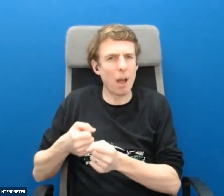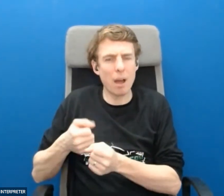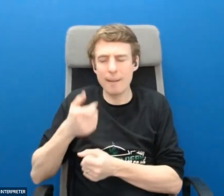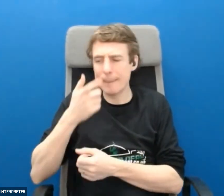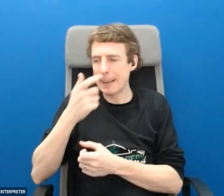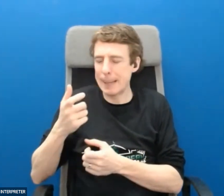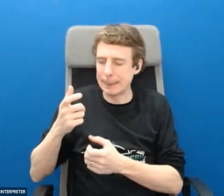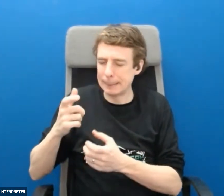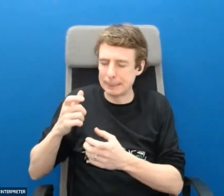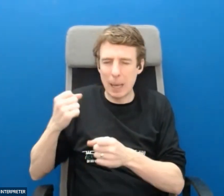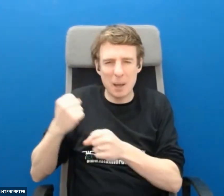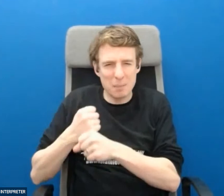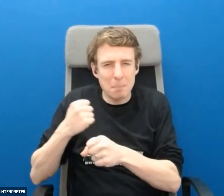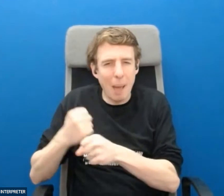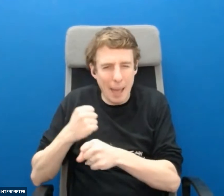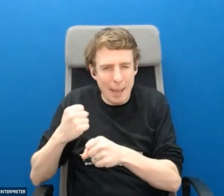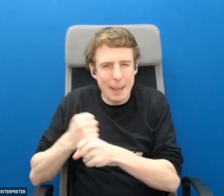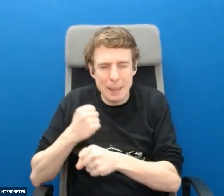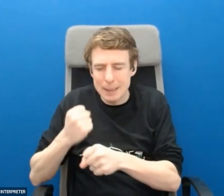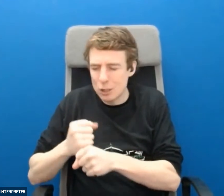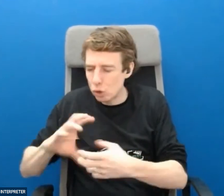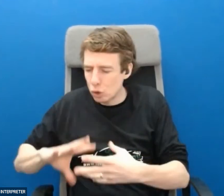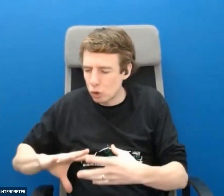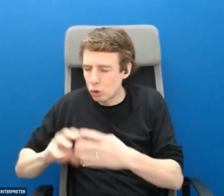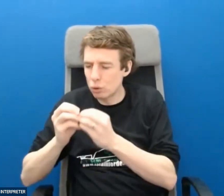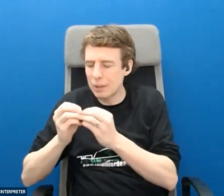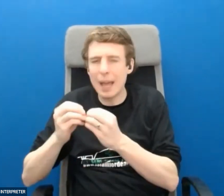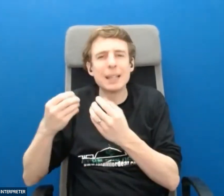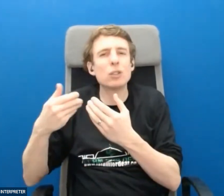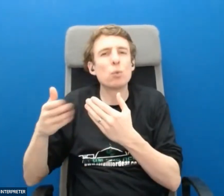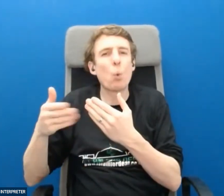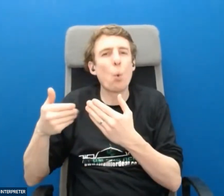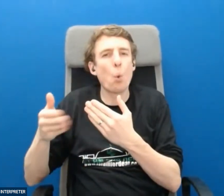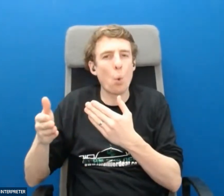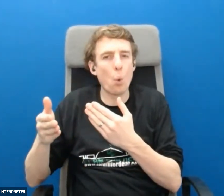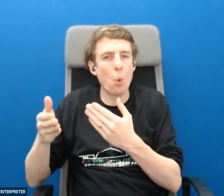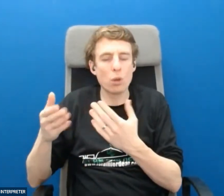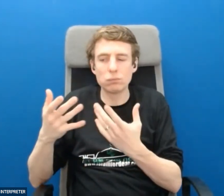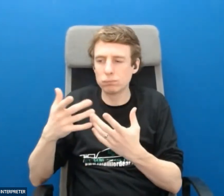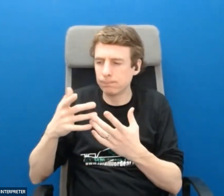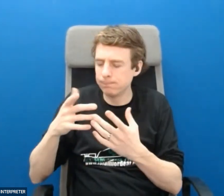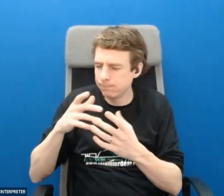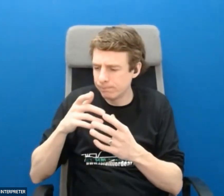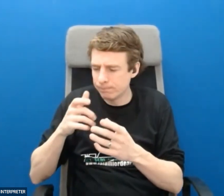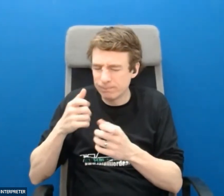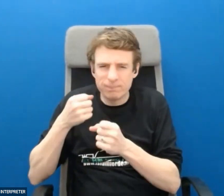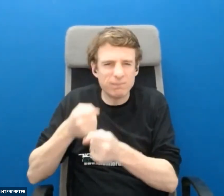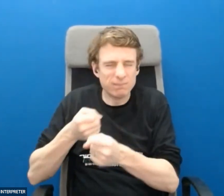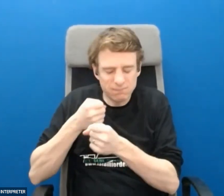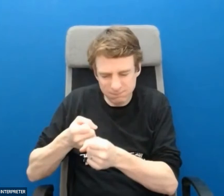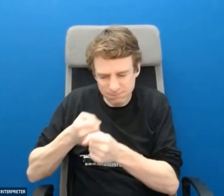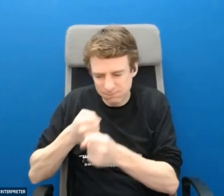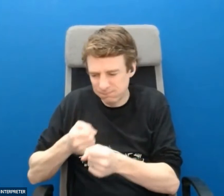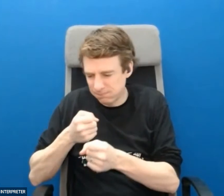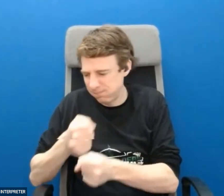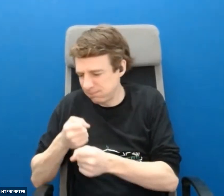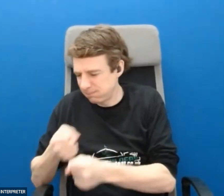In Arabic, you can say he created it. And you could say that in English as well. He's created a brilliant piece of art or something,